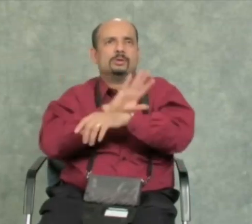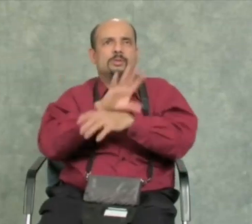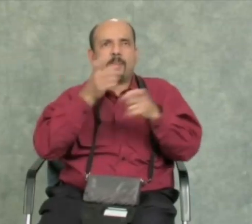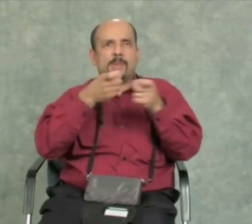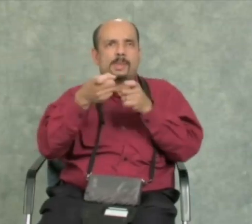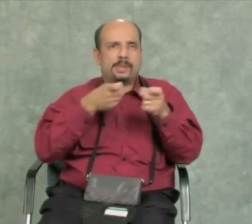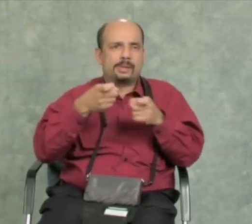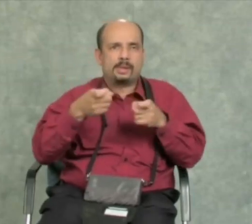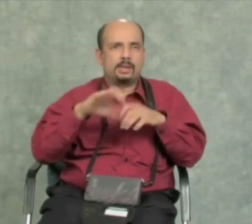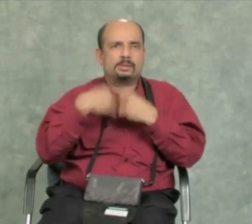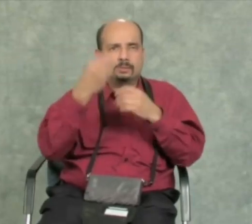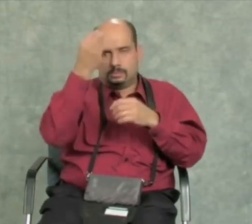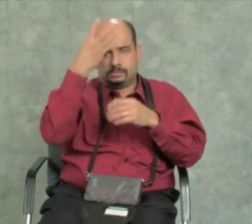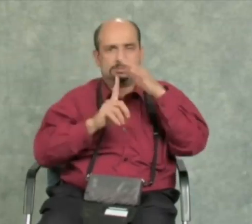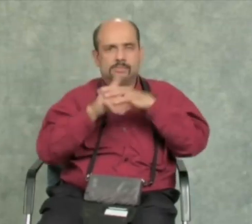It uses computer controls.